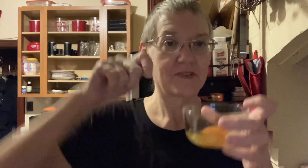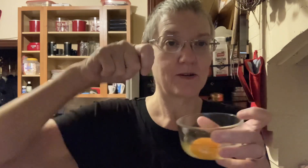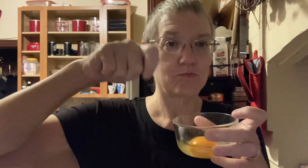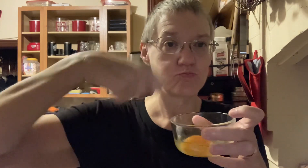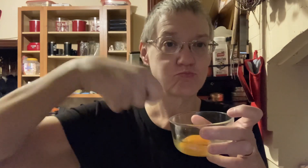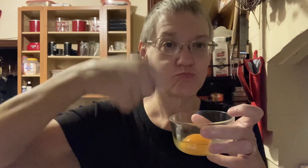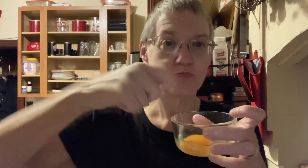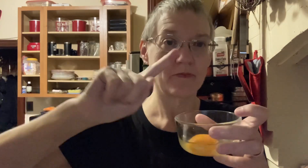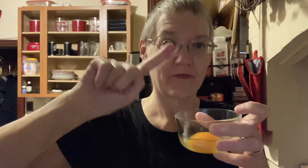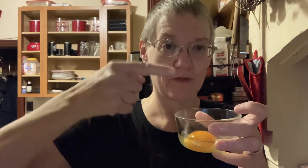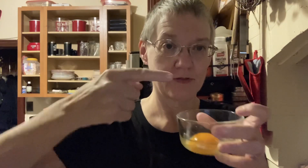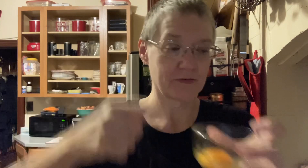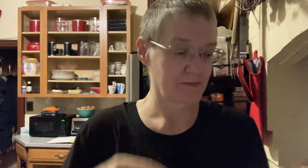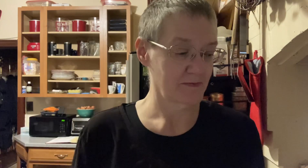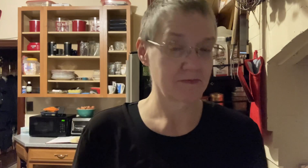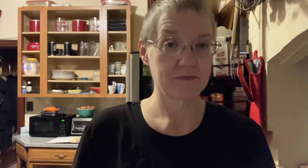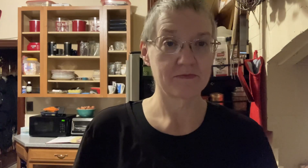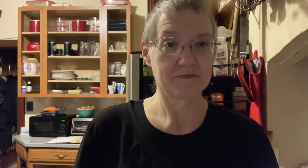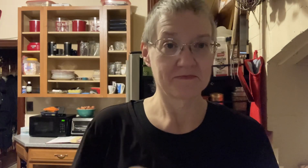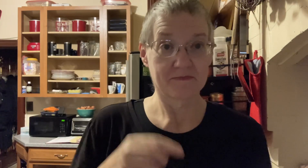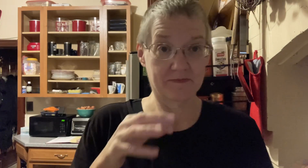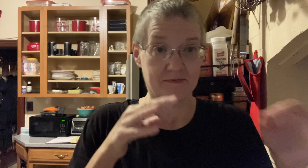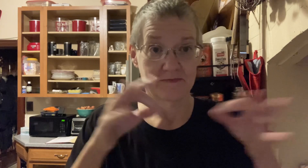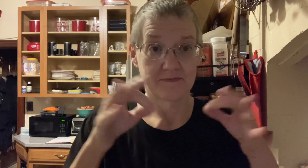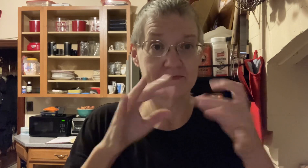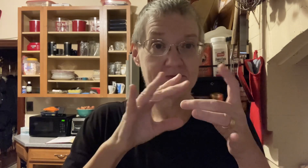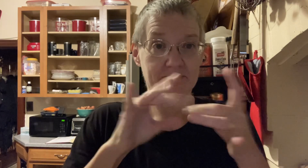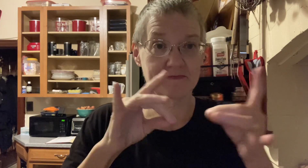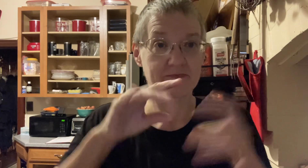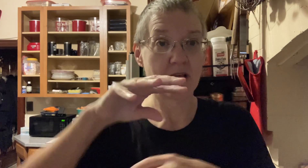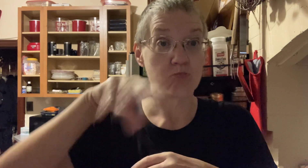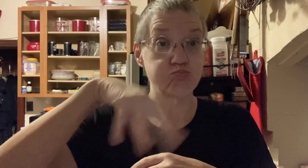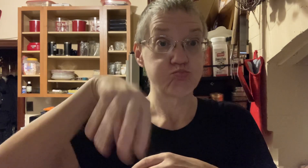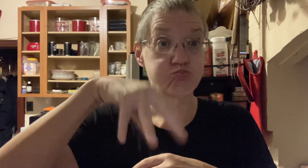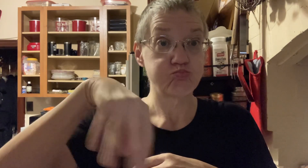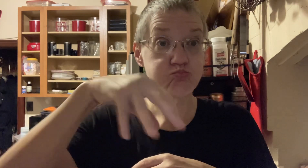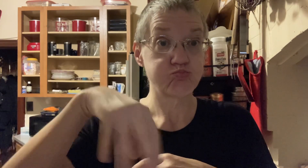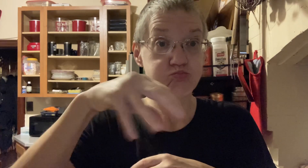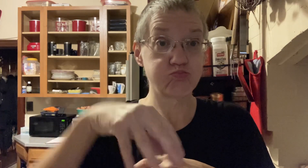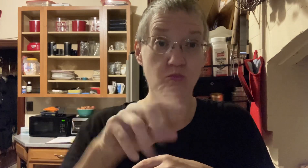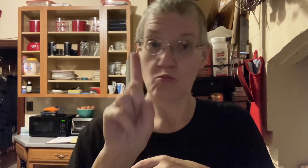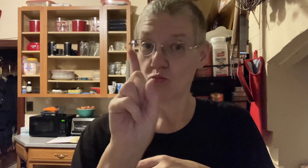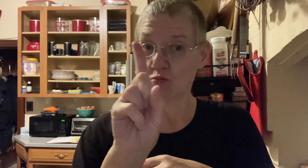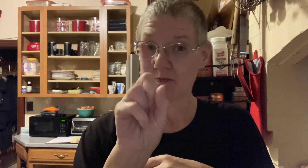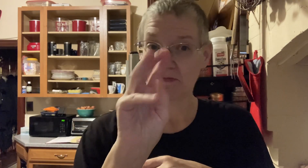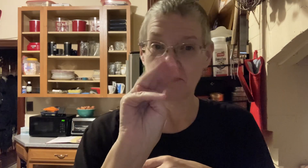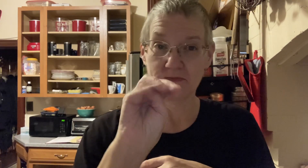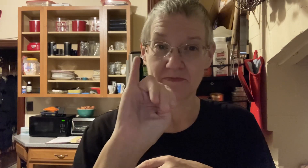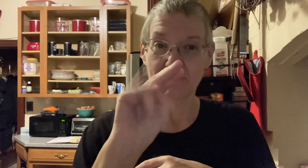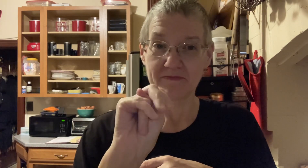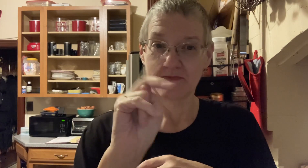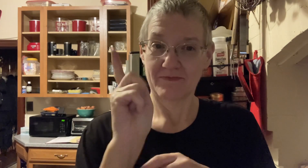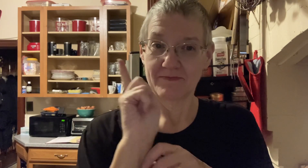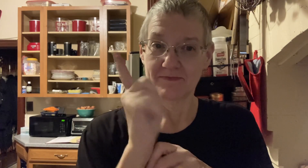I'm going to beat it before I pour it in. And the instructions say to then mix it for 1